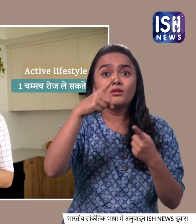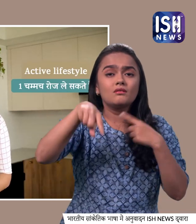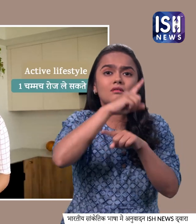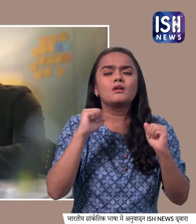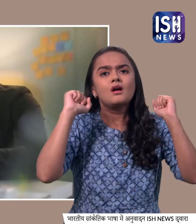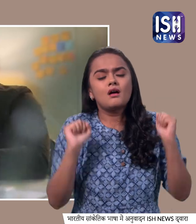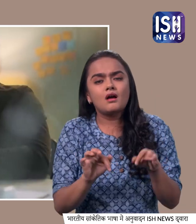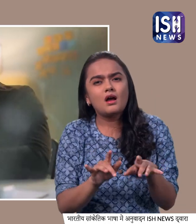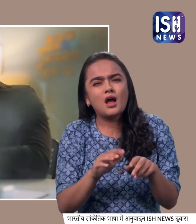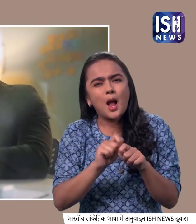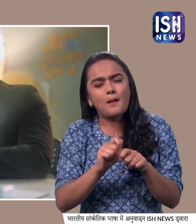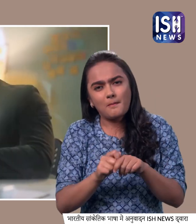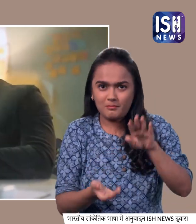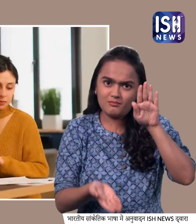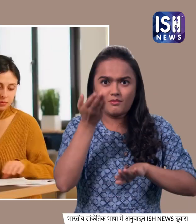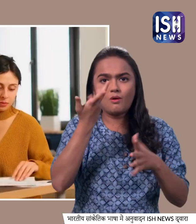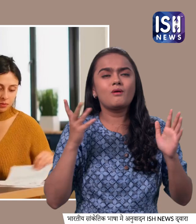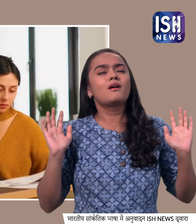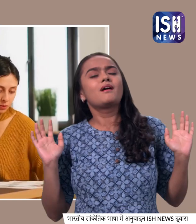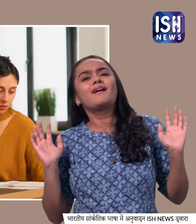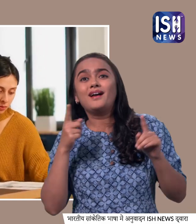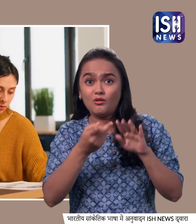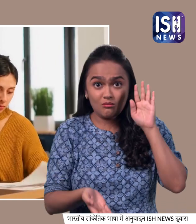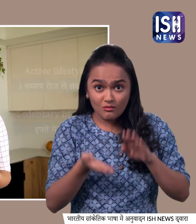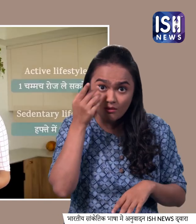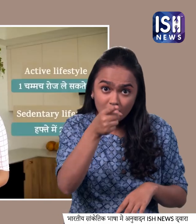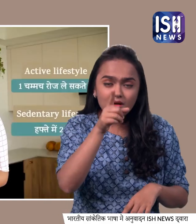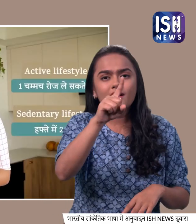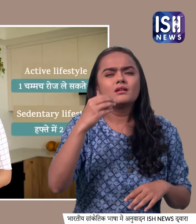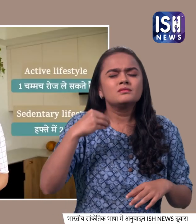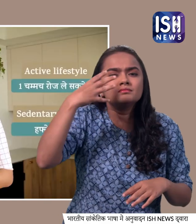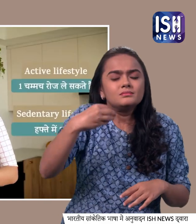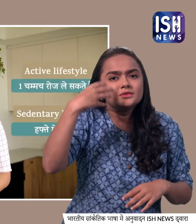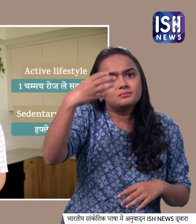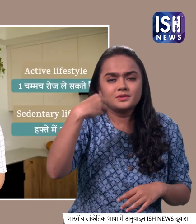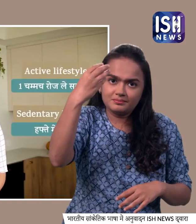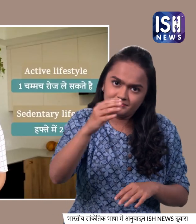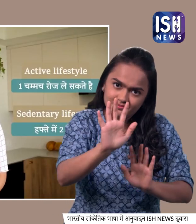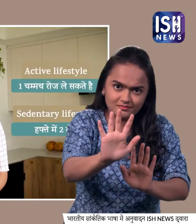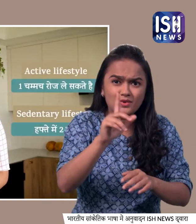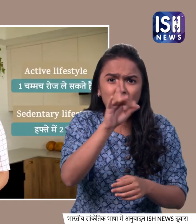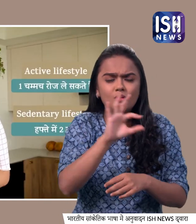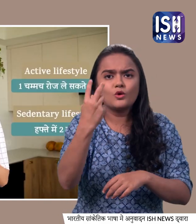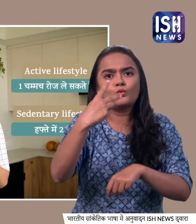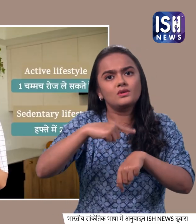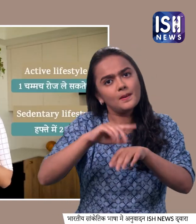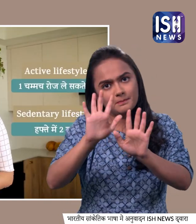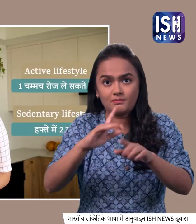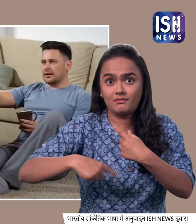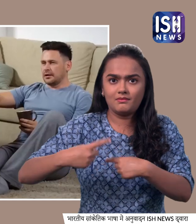sedentary lifestyle, you can use them only occasionally. In a week, there two parts. Those